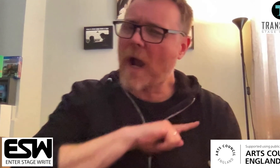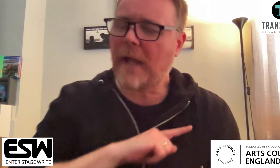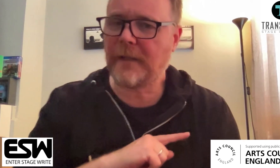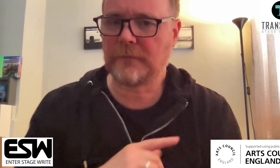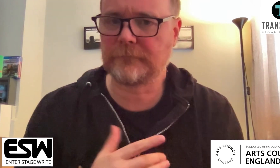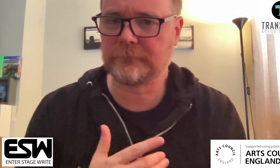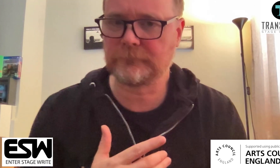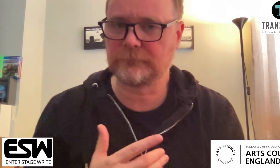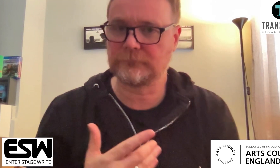films.